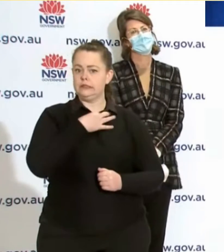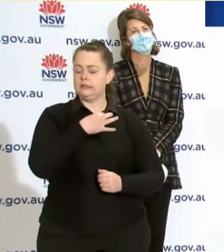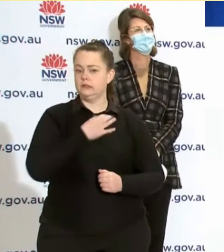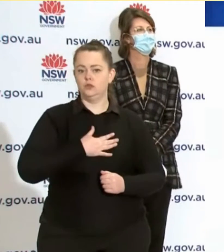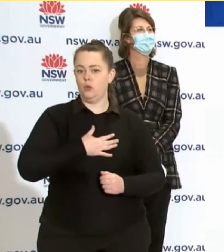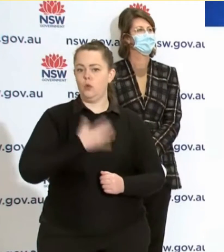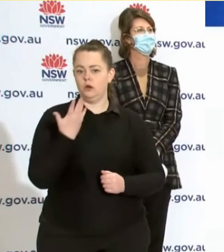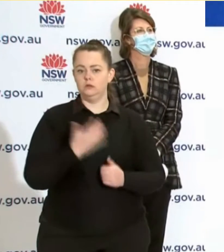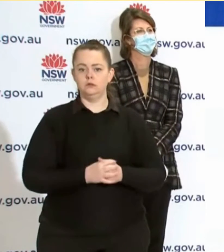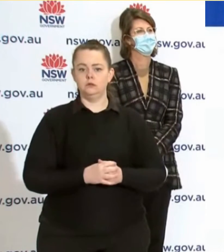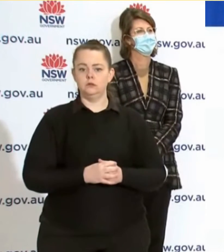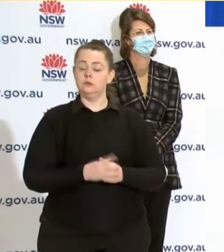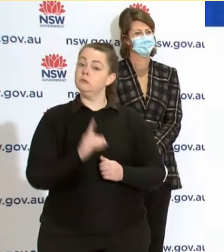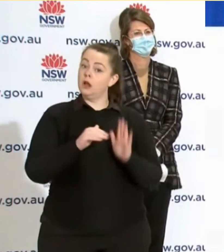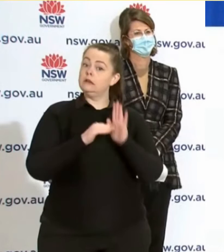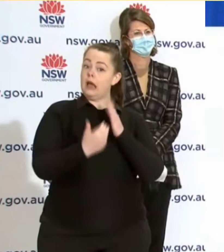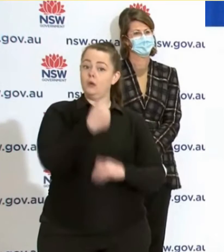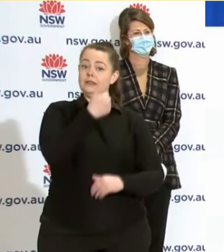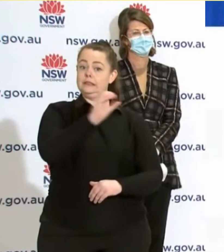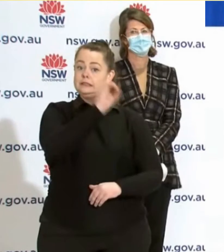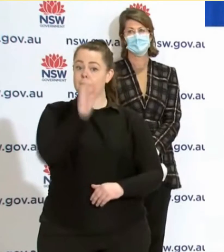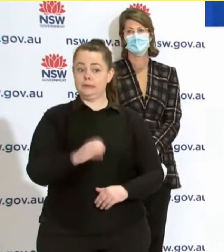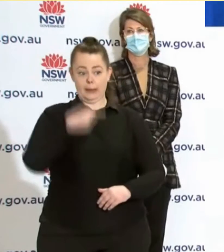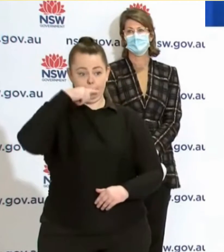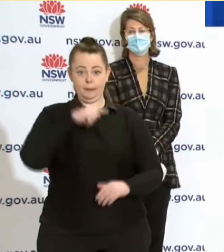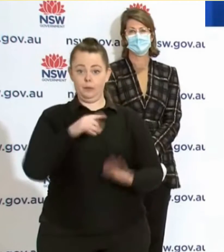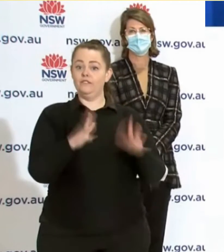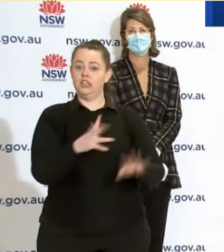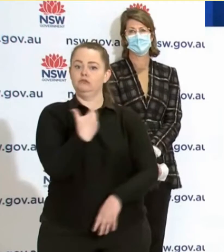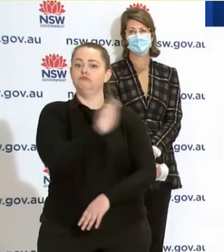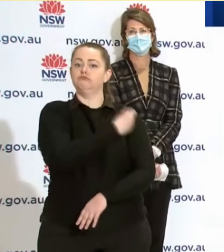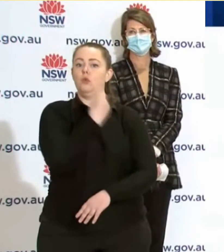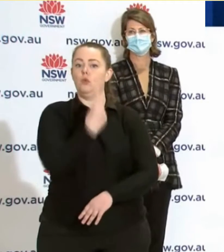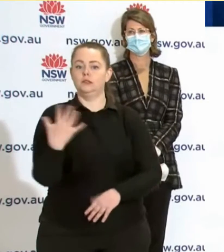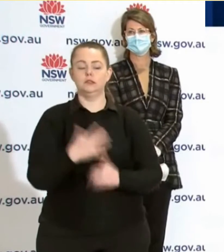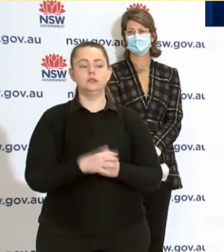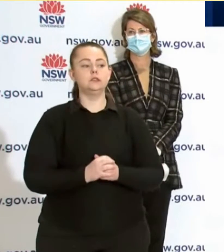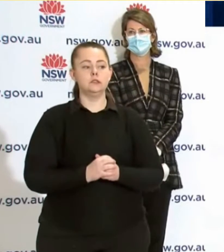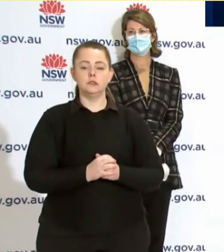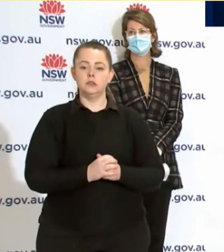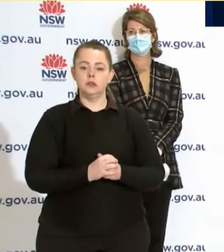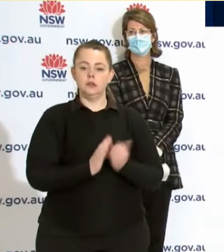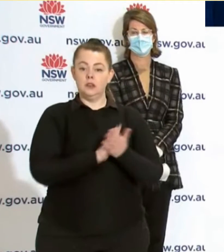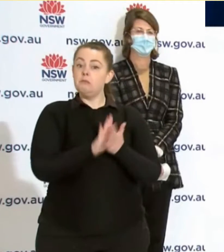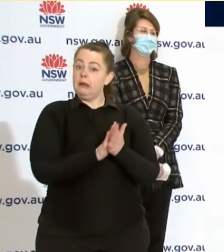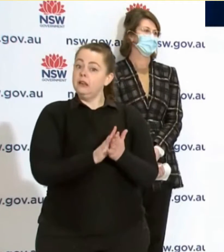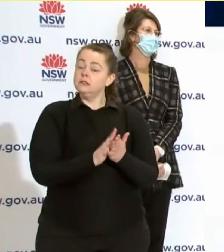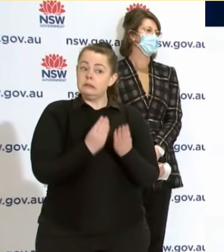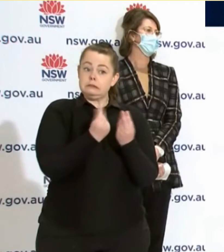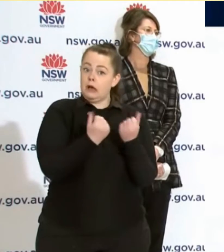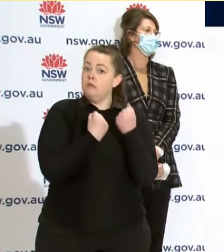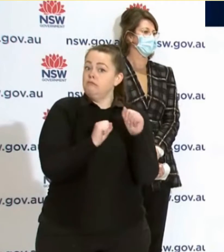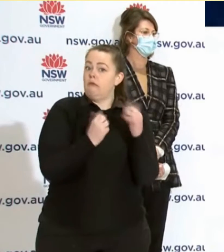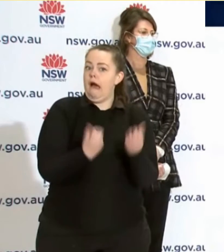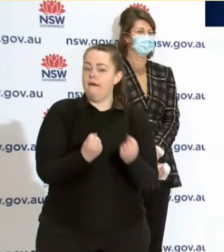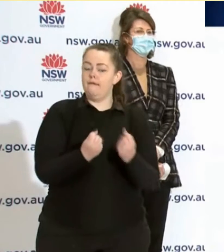vaccination process, we've now got 60% of our population with at least one dose. That gives you a certain level of protection. In some parts of the world,